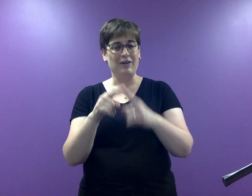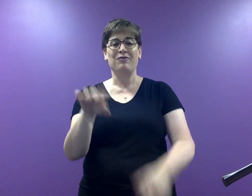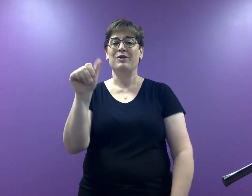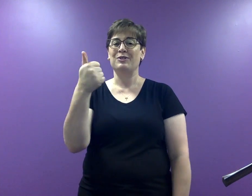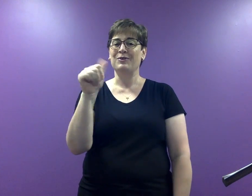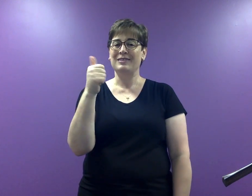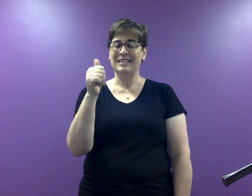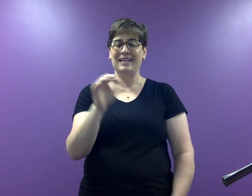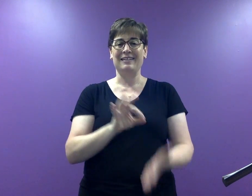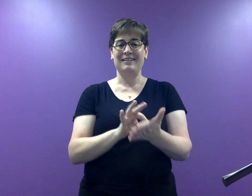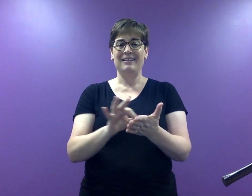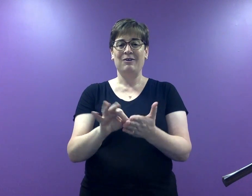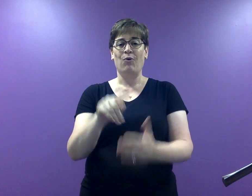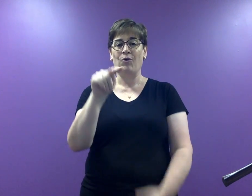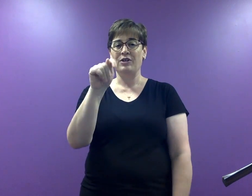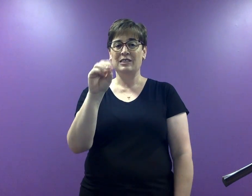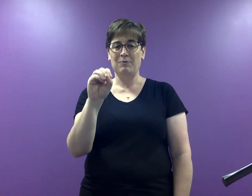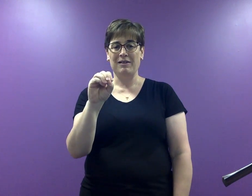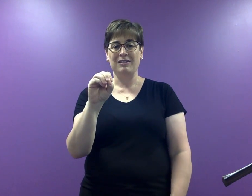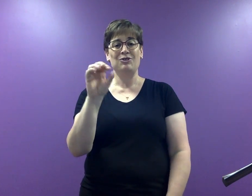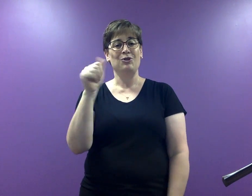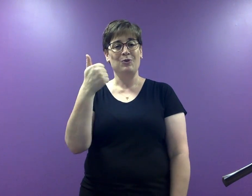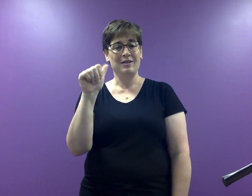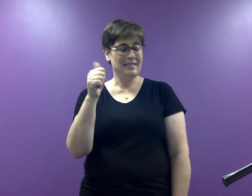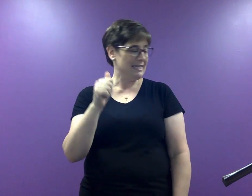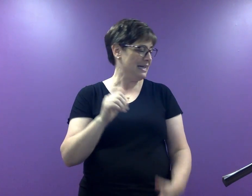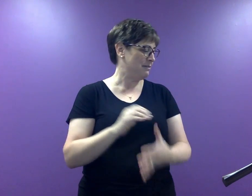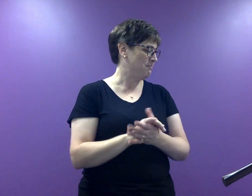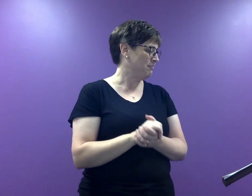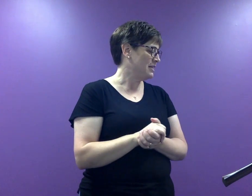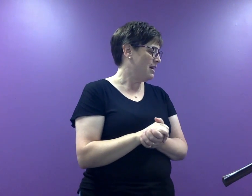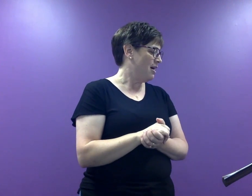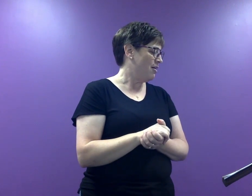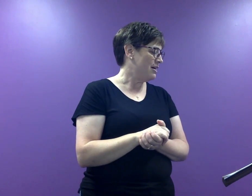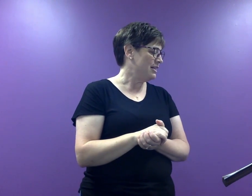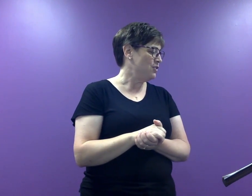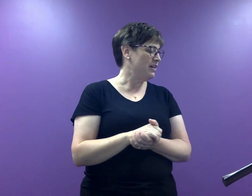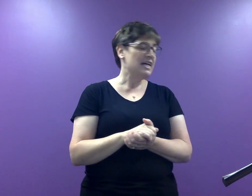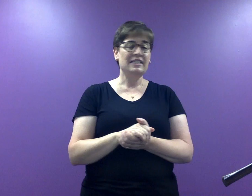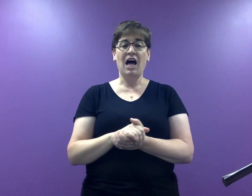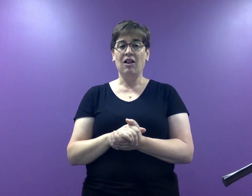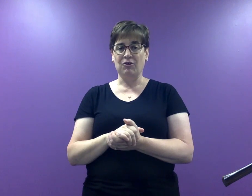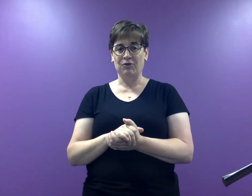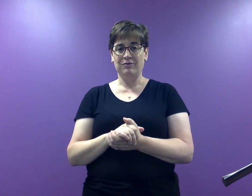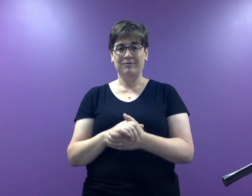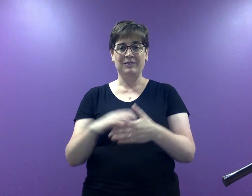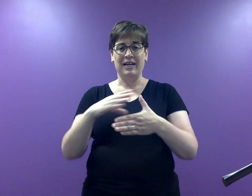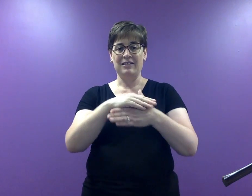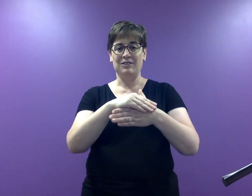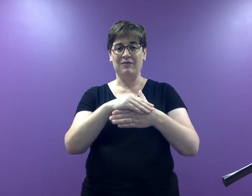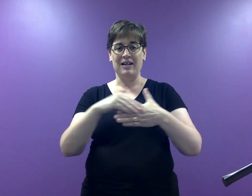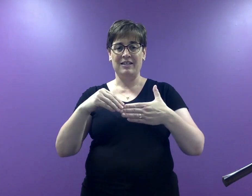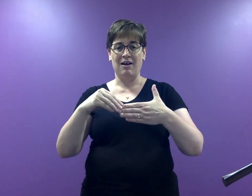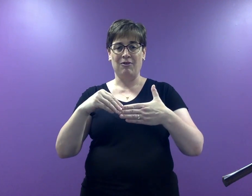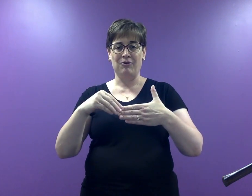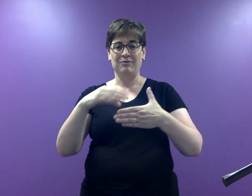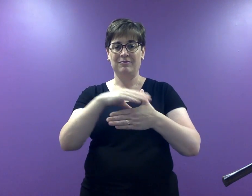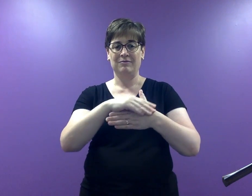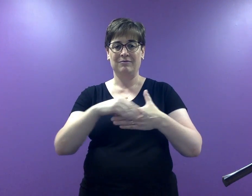if you want to. 10. Or you can spell it 2, 10. All right, then you've got dollar. Okay, so you've got dollar.